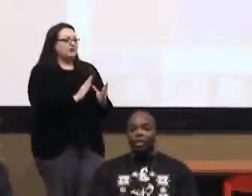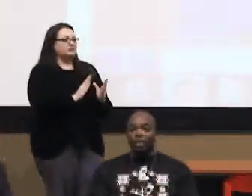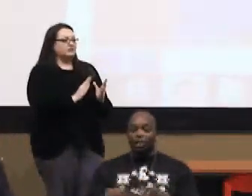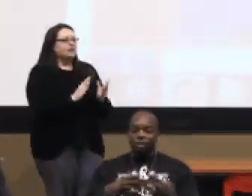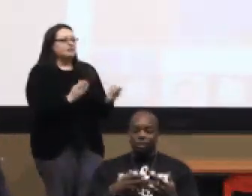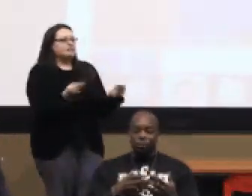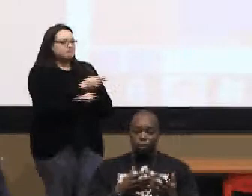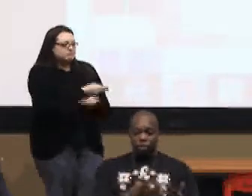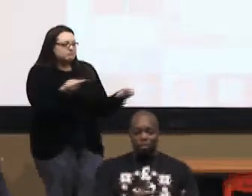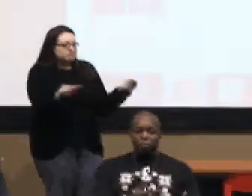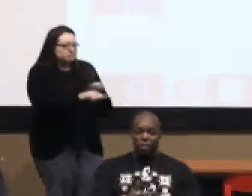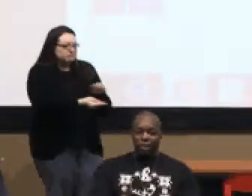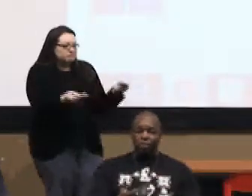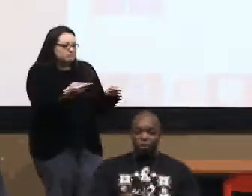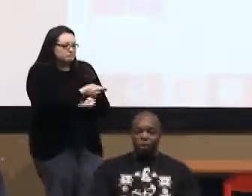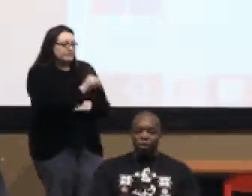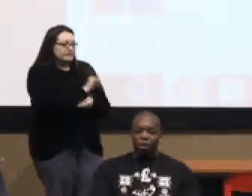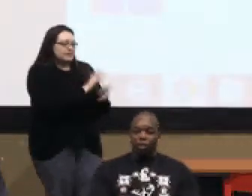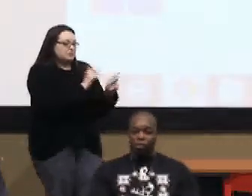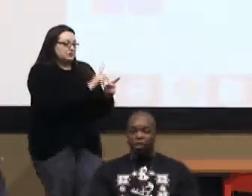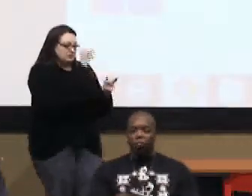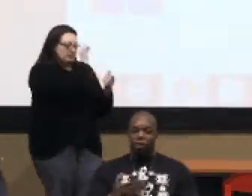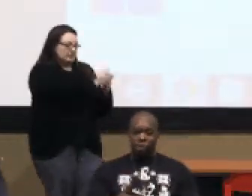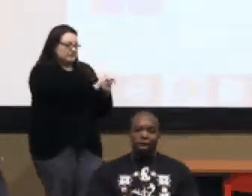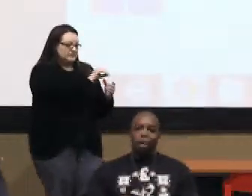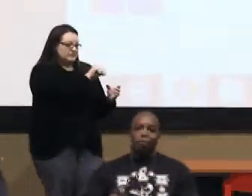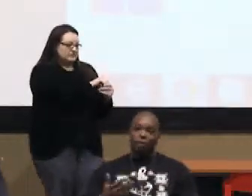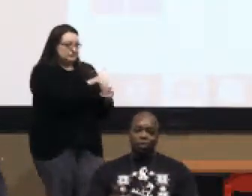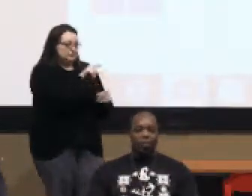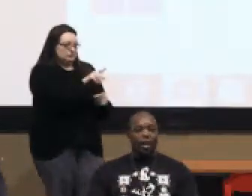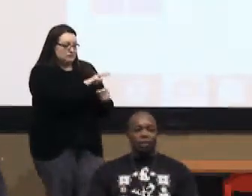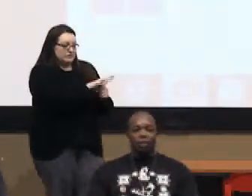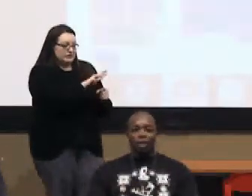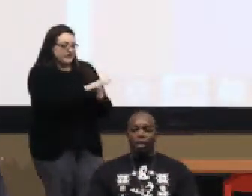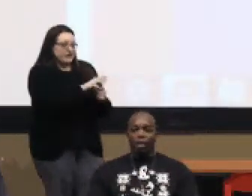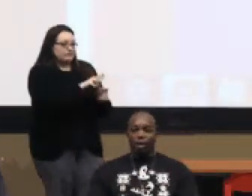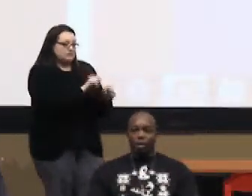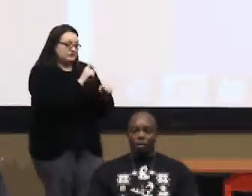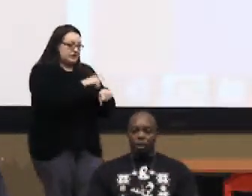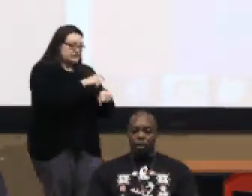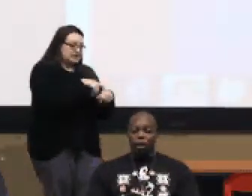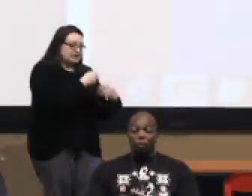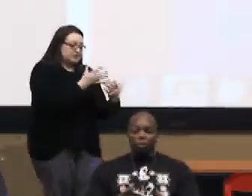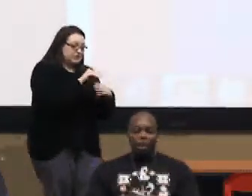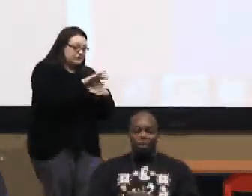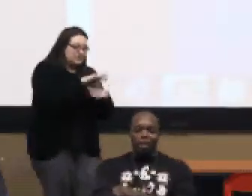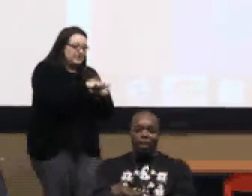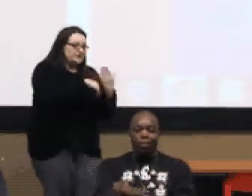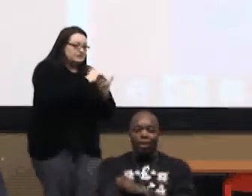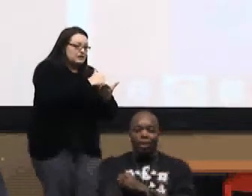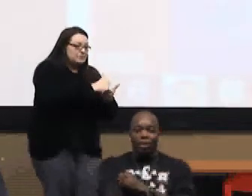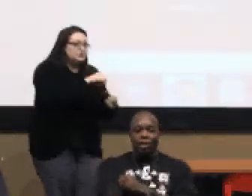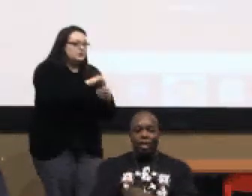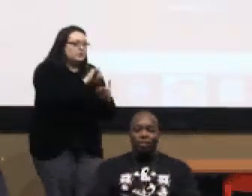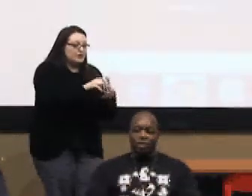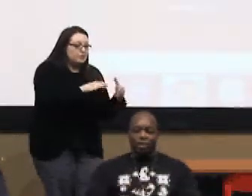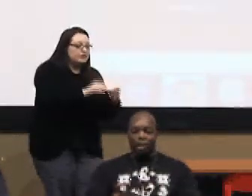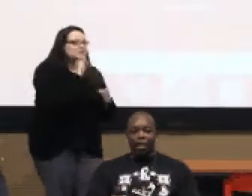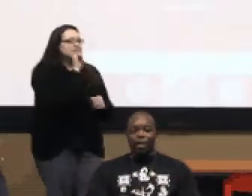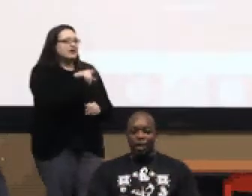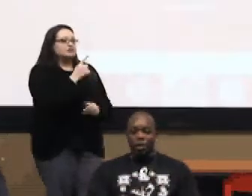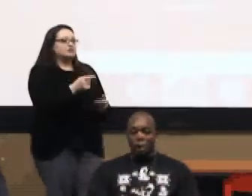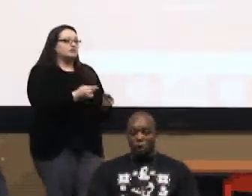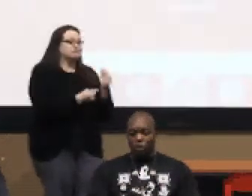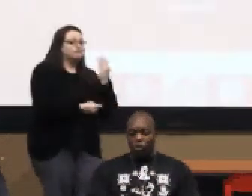street. This person believes in you enough to spend time, give advice, help you out in that way. It's not just